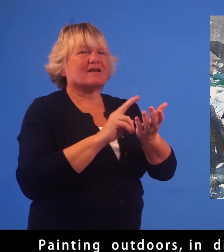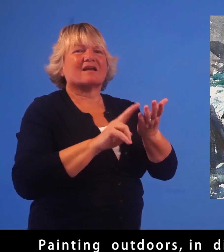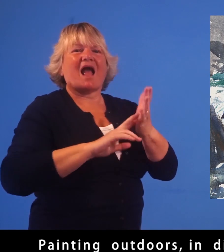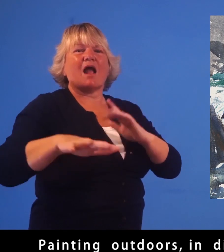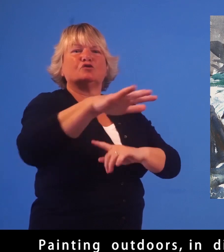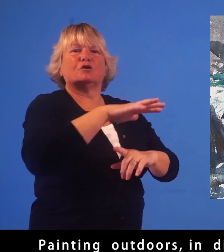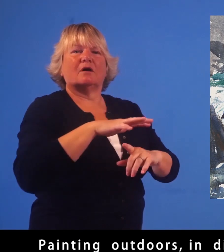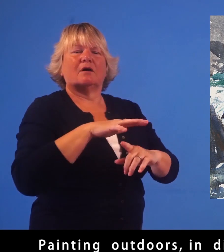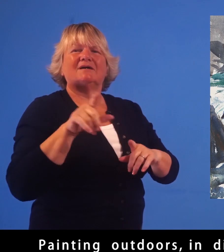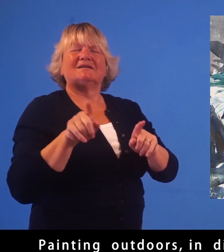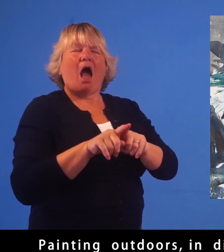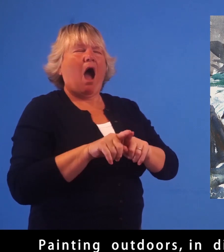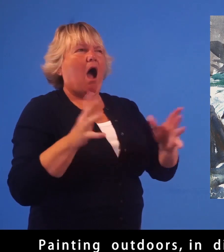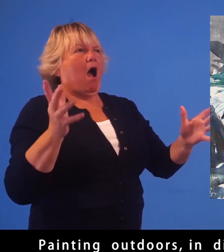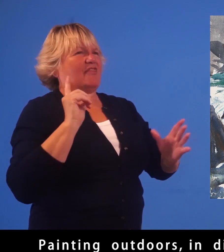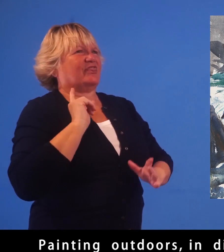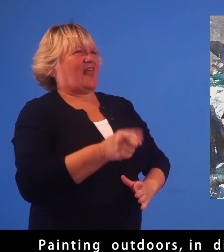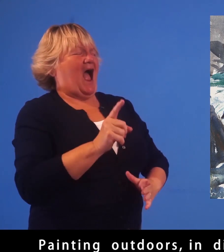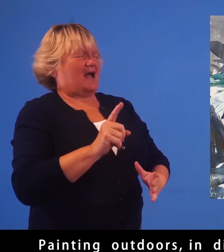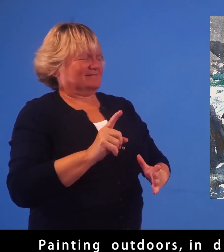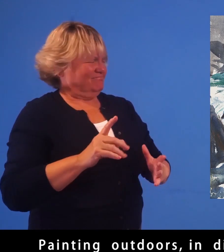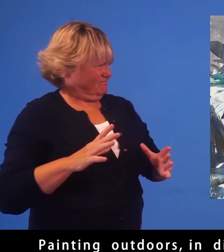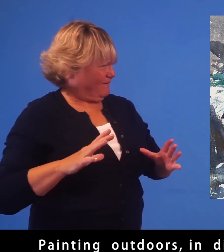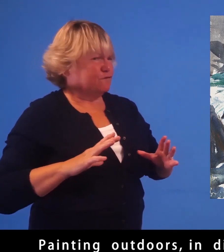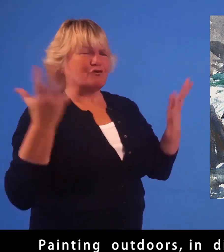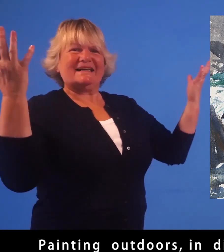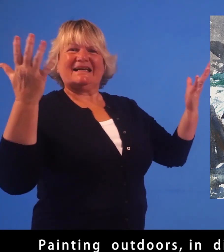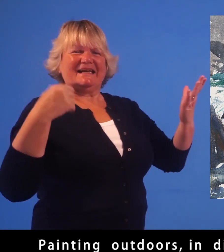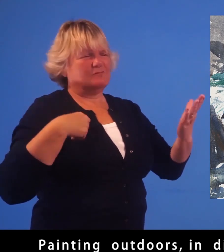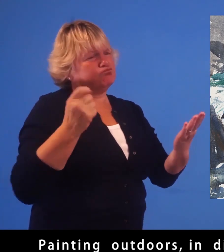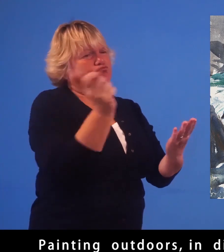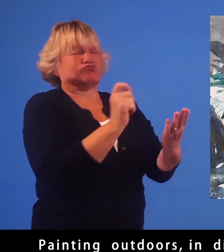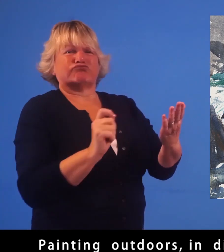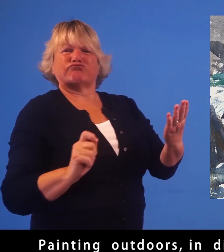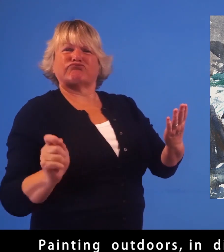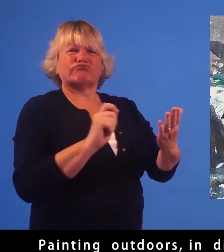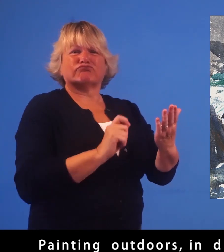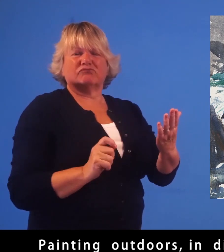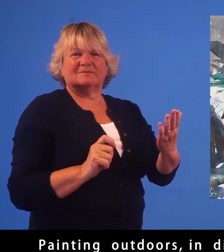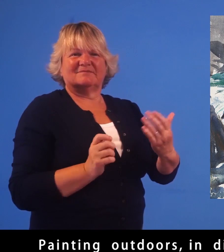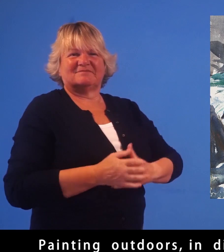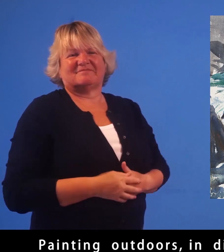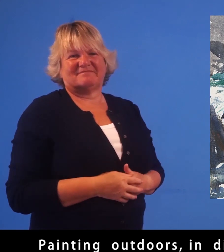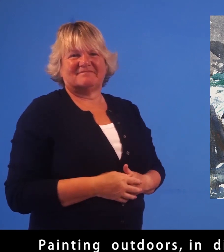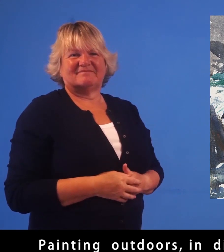Painting outdoors, in direct contact with nature, he seemed to find a new spirit of